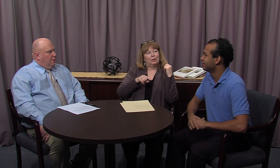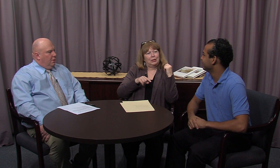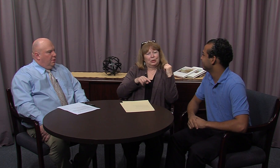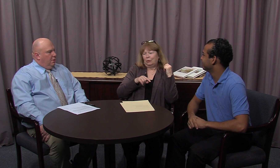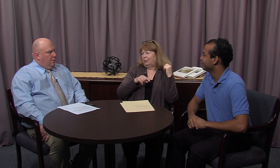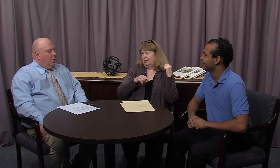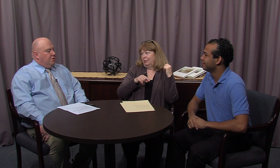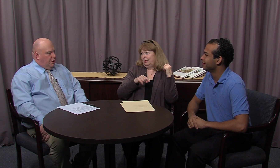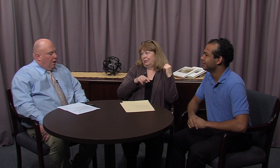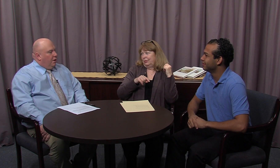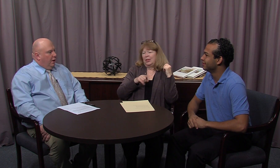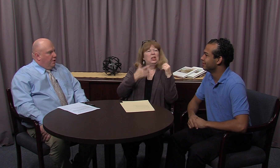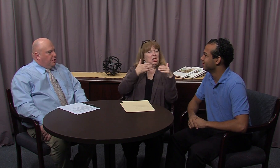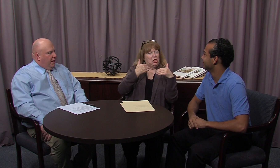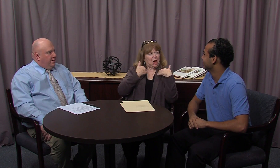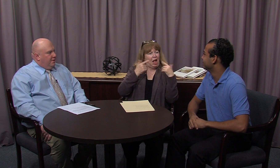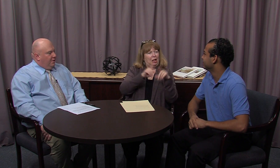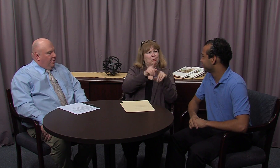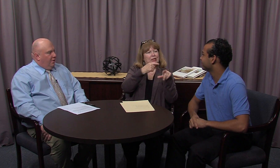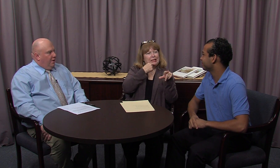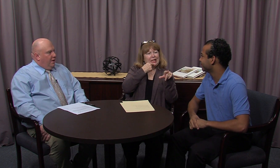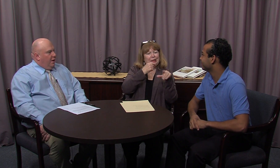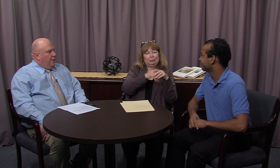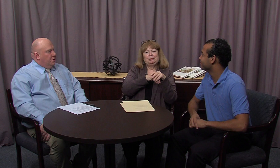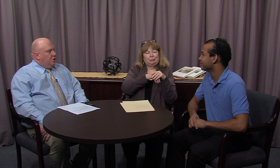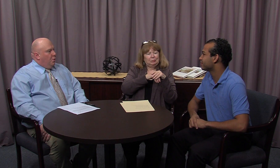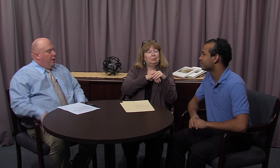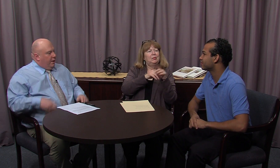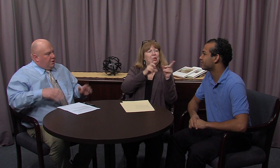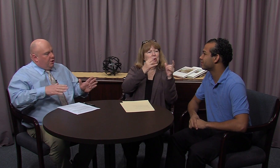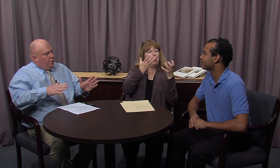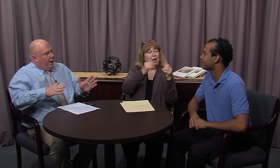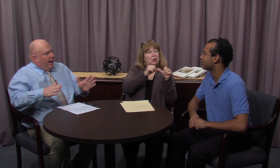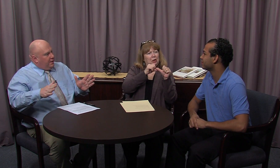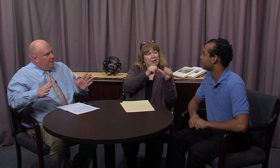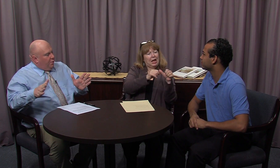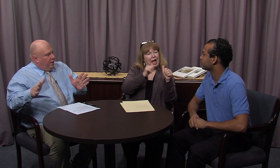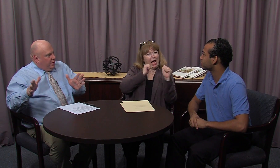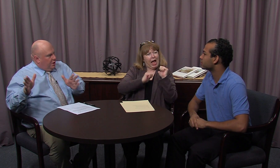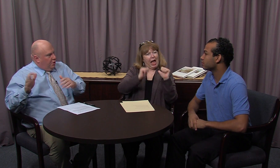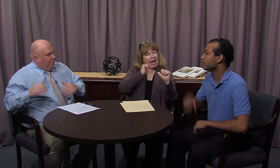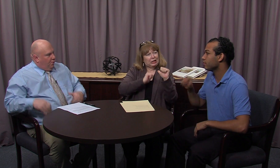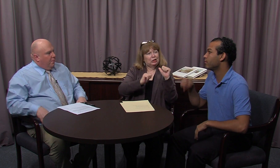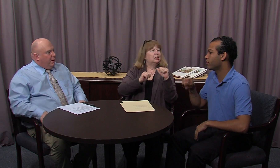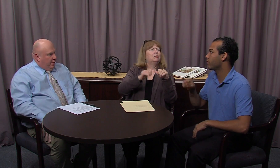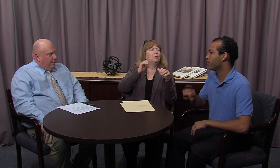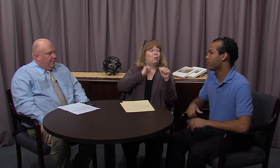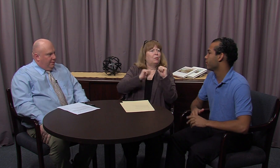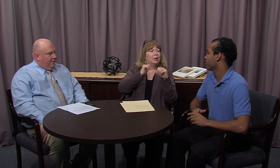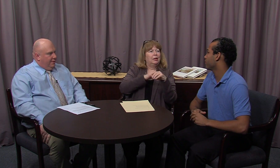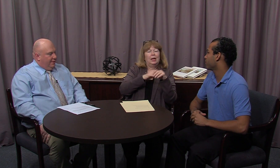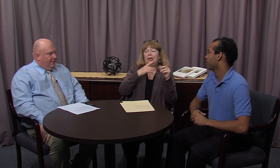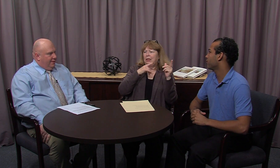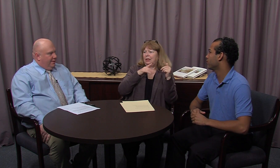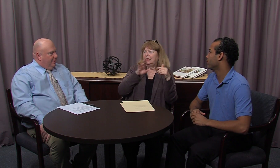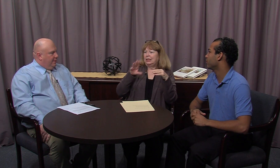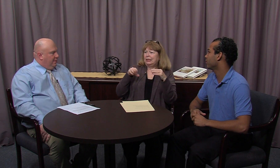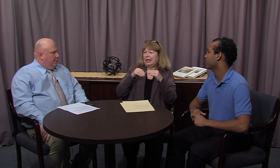22. Oh, so young, like you said, you know. Do you want to continue acting? Do you want to continue performing? Yeah. To add a